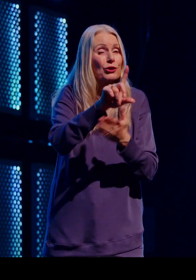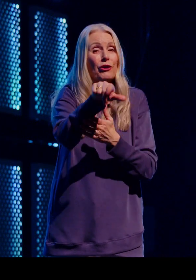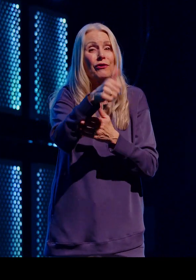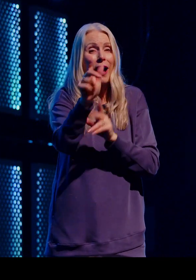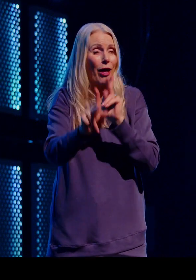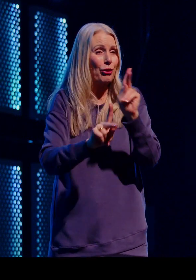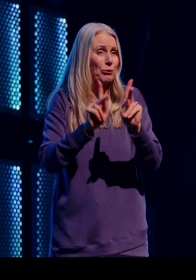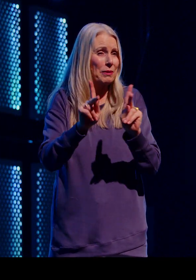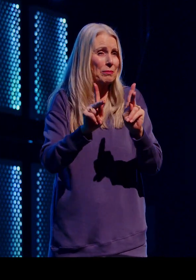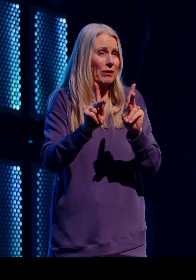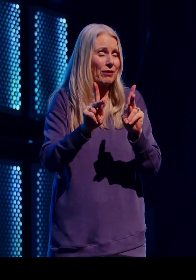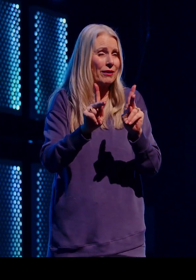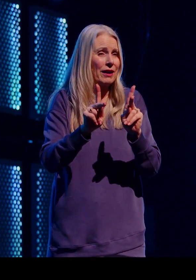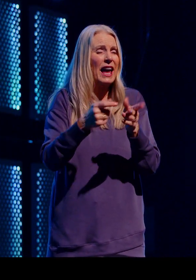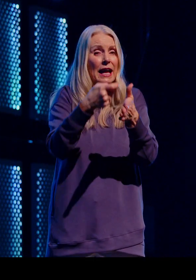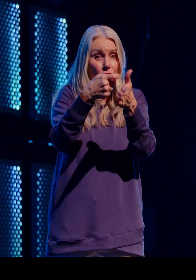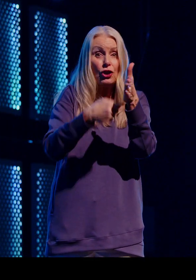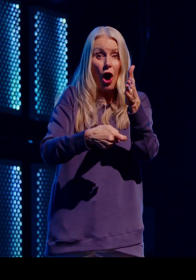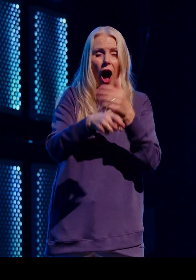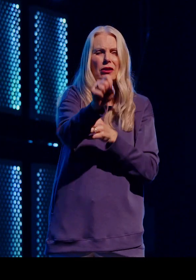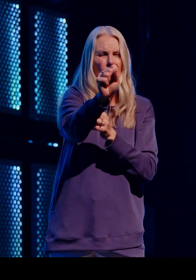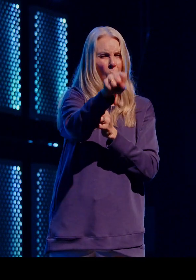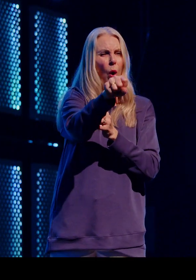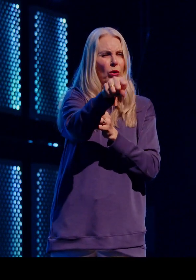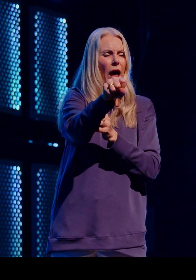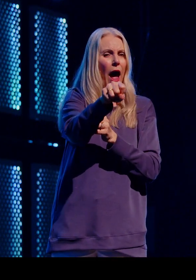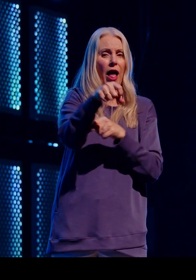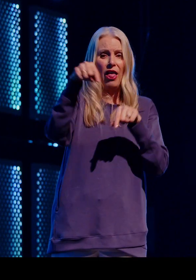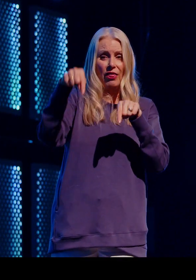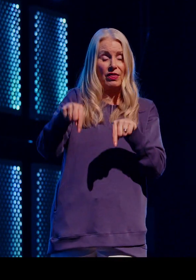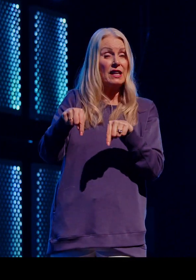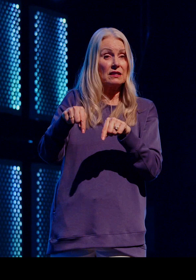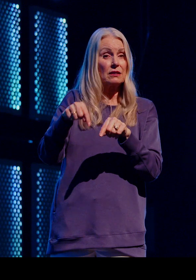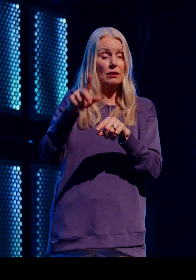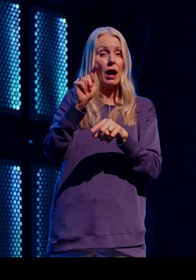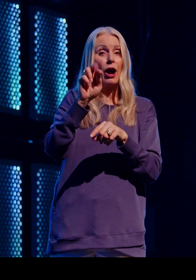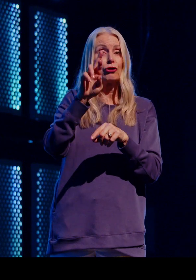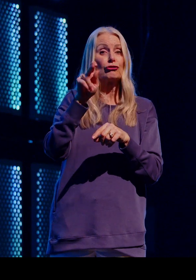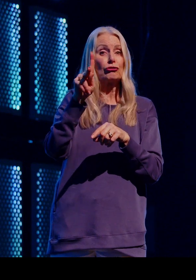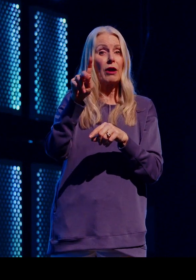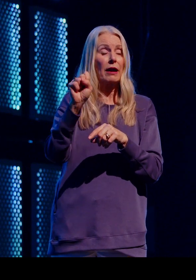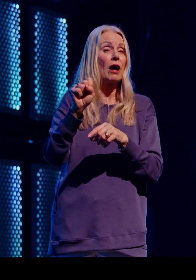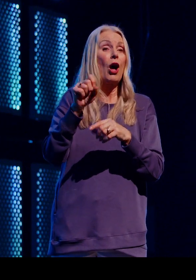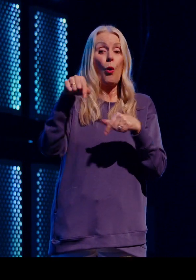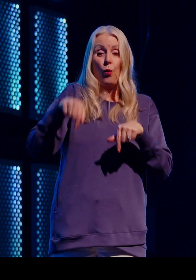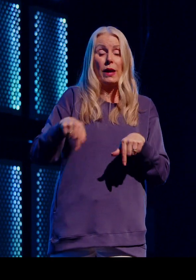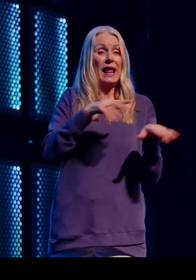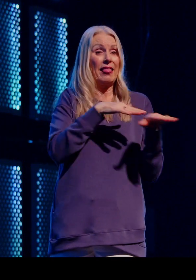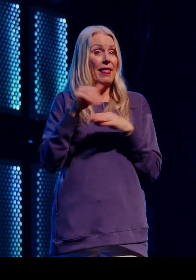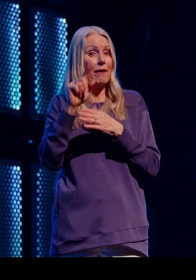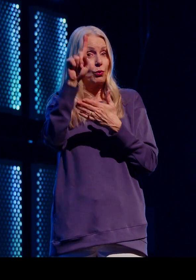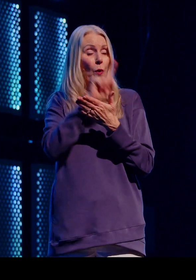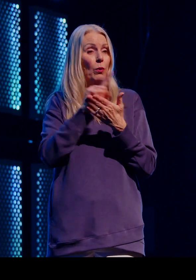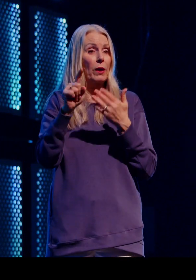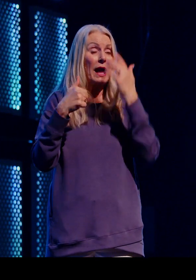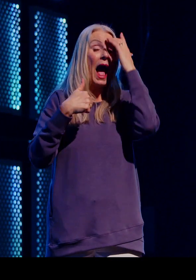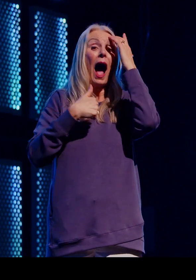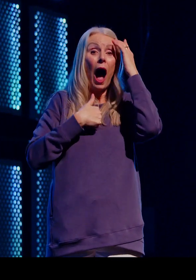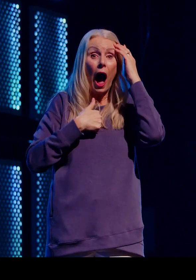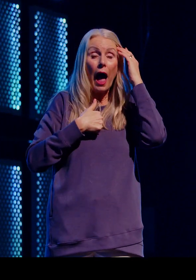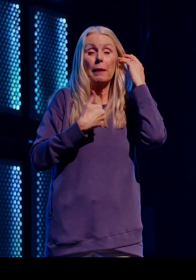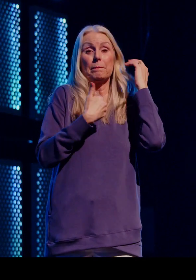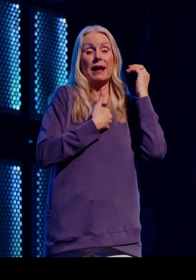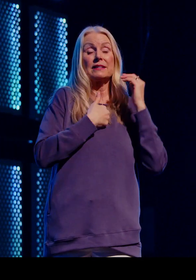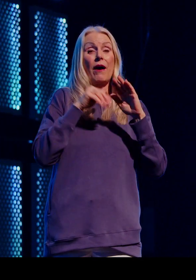little sacrifice. There is a cost. On this particular trek that we went, we left for a week. We were gone for a week. I actually went early. I was gone 11